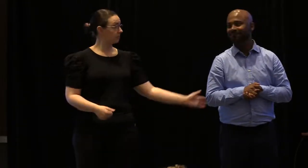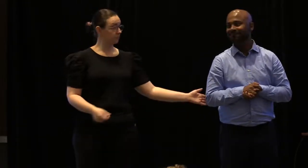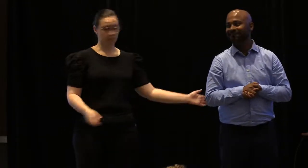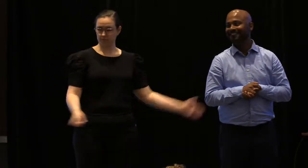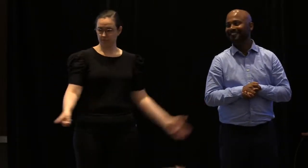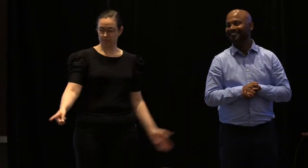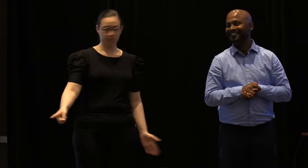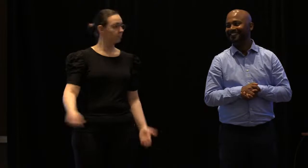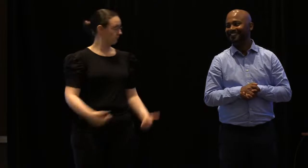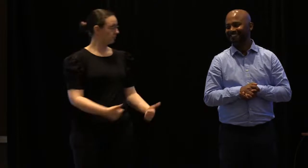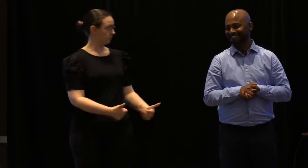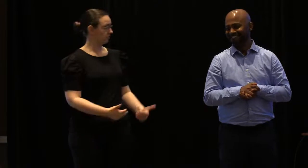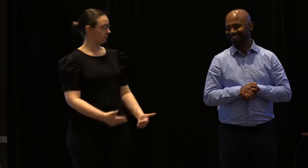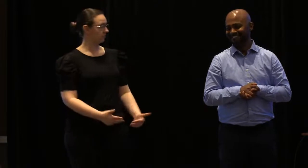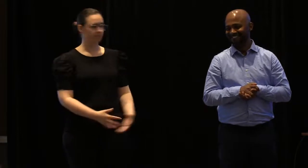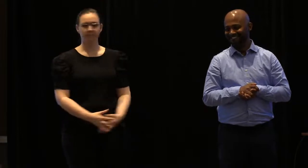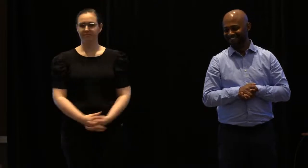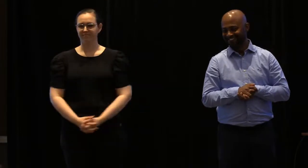Are we on?